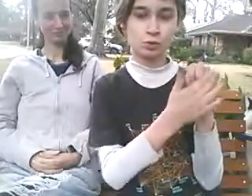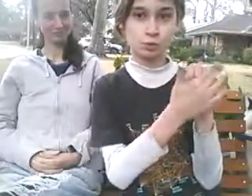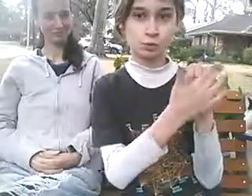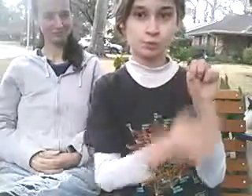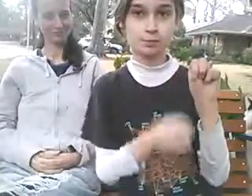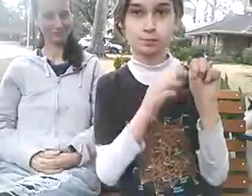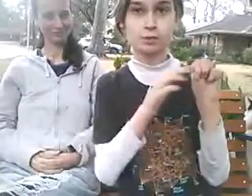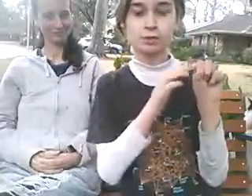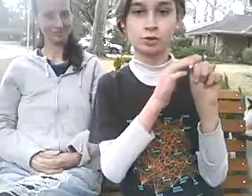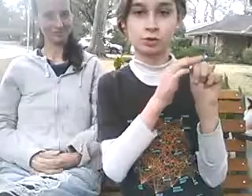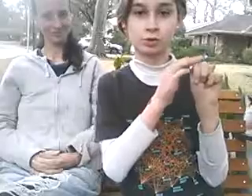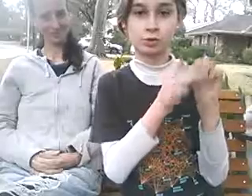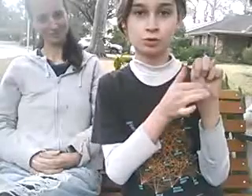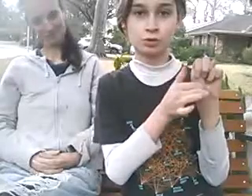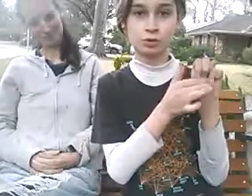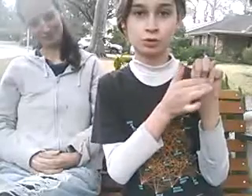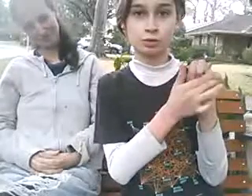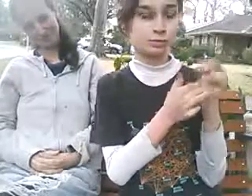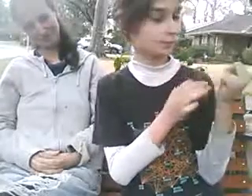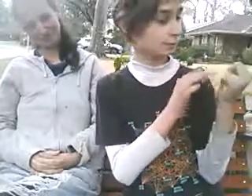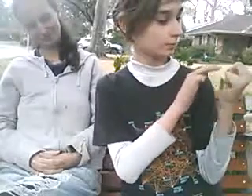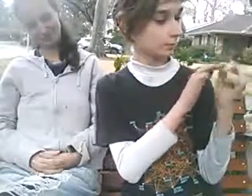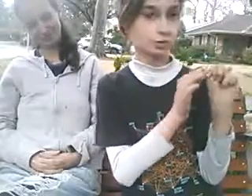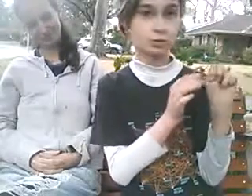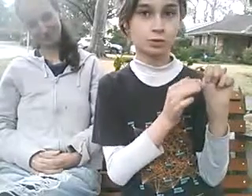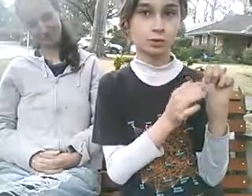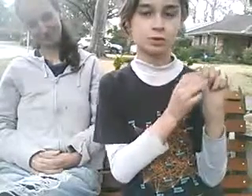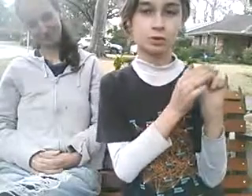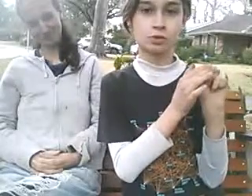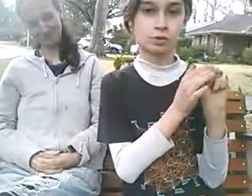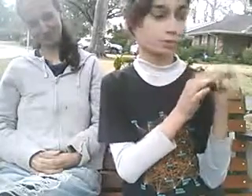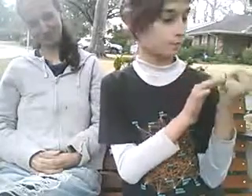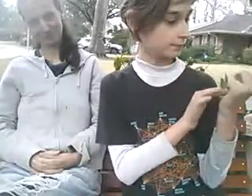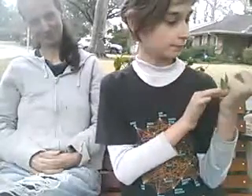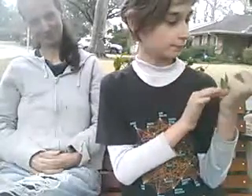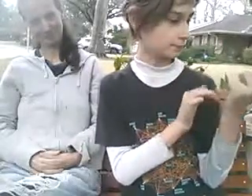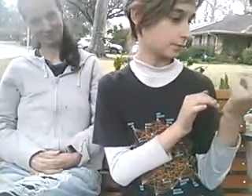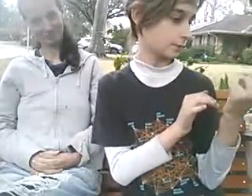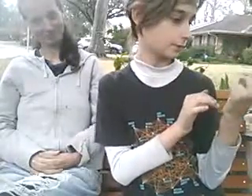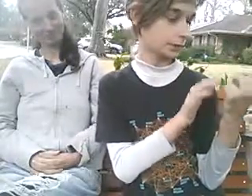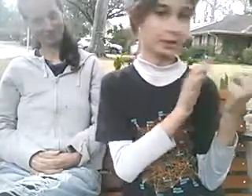choo choo choo choo choo.